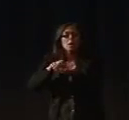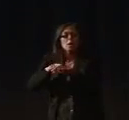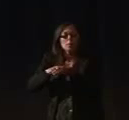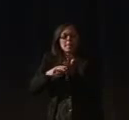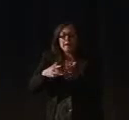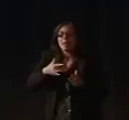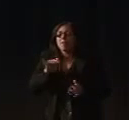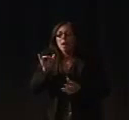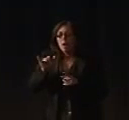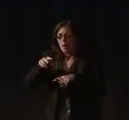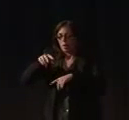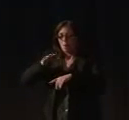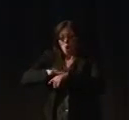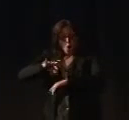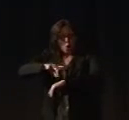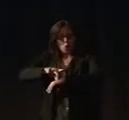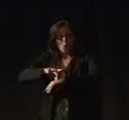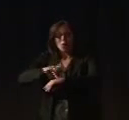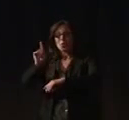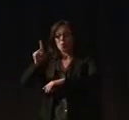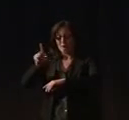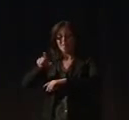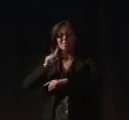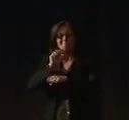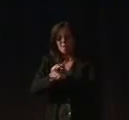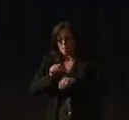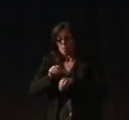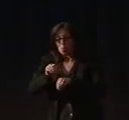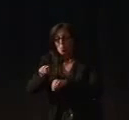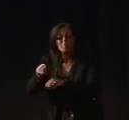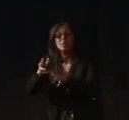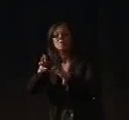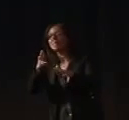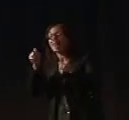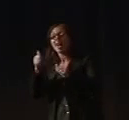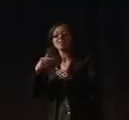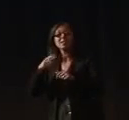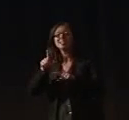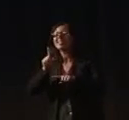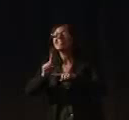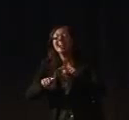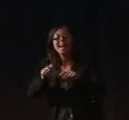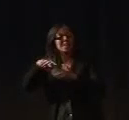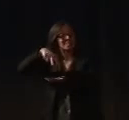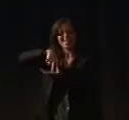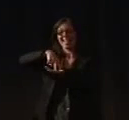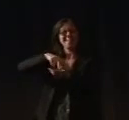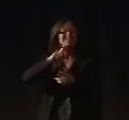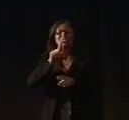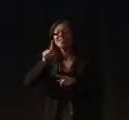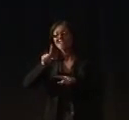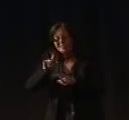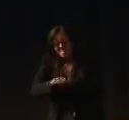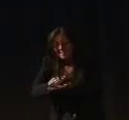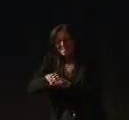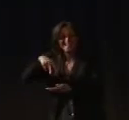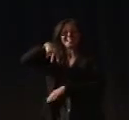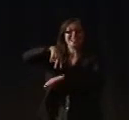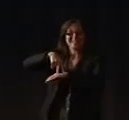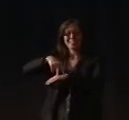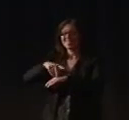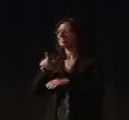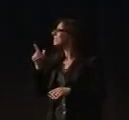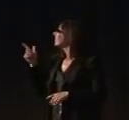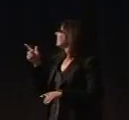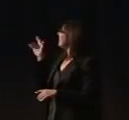standing up is impossible. And Thomas had invented this amazingly beautiful and terribly expensive also.